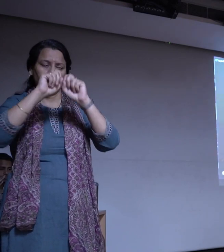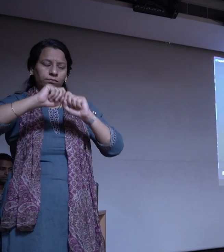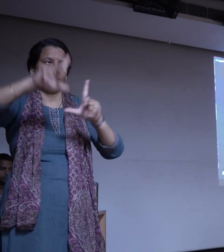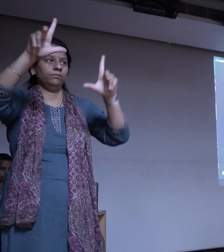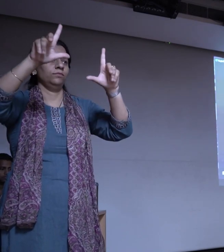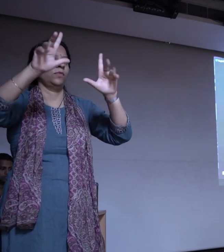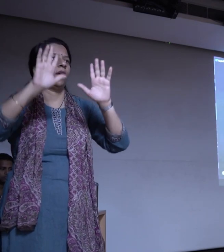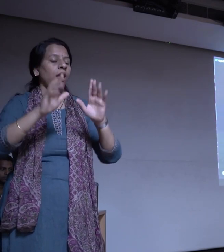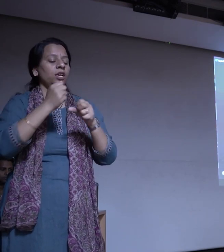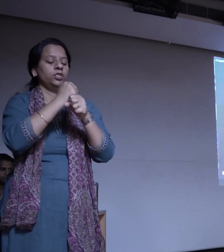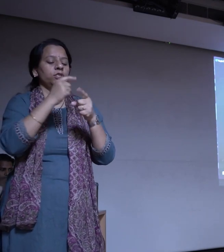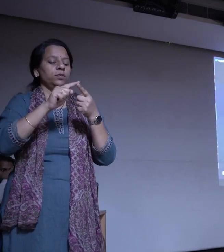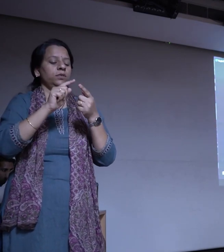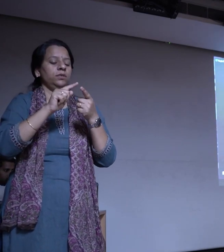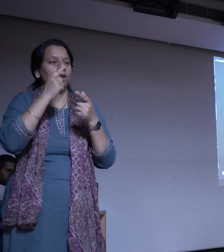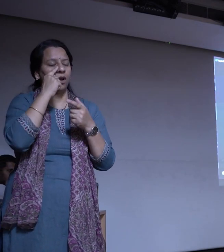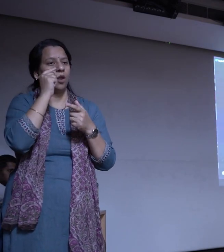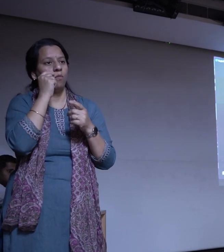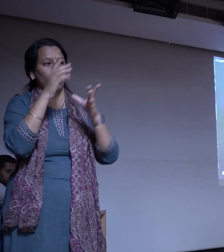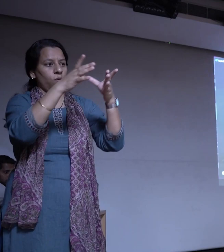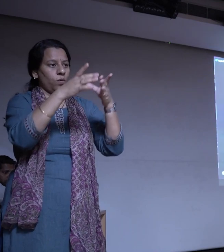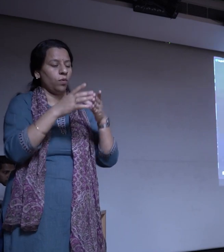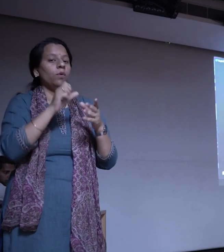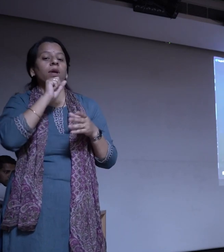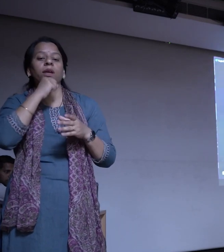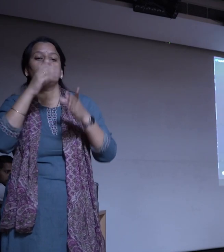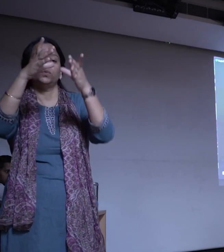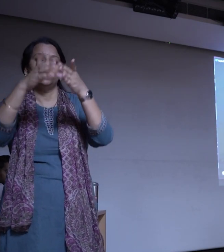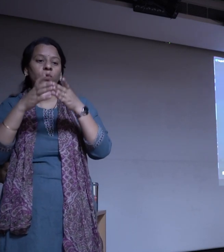disabili gender wise or AG grouping